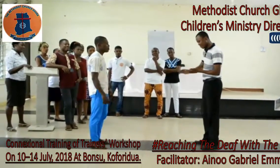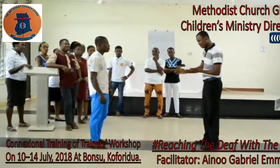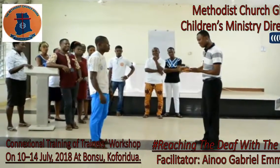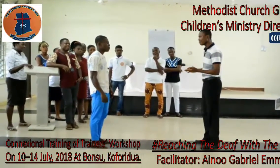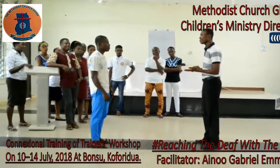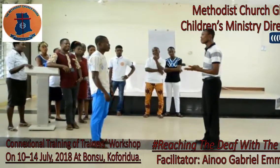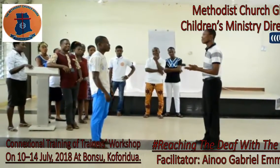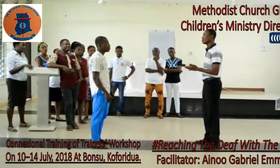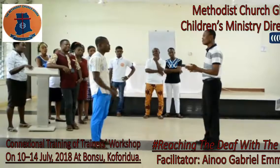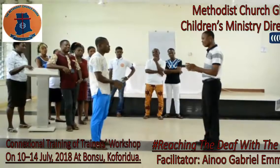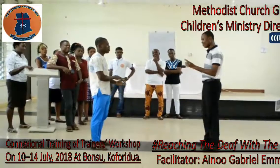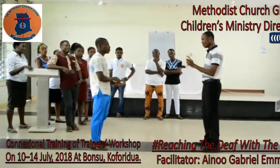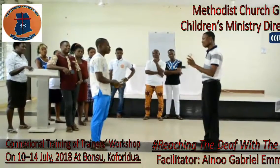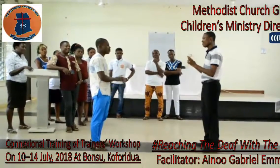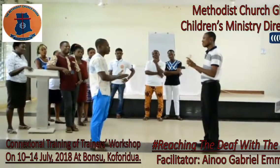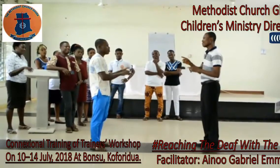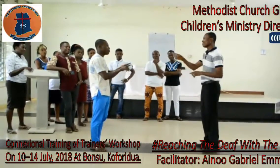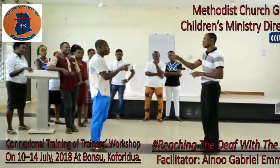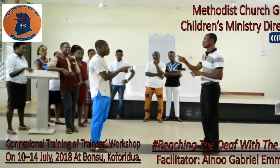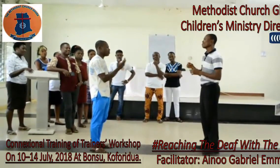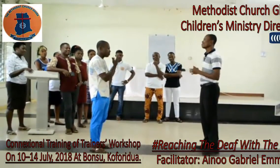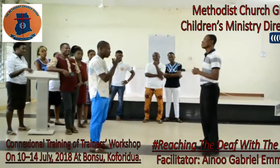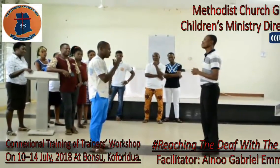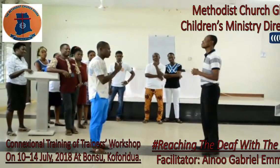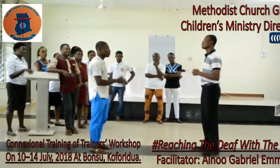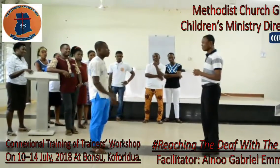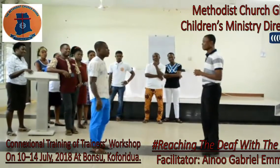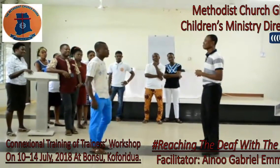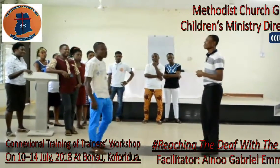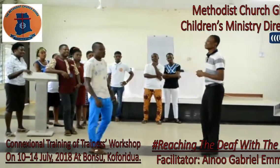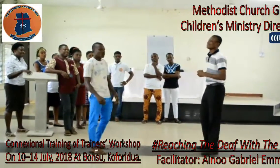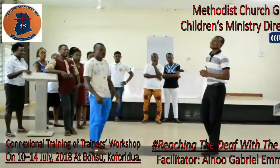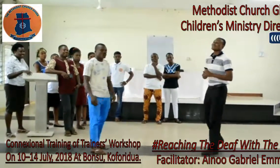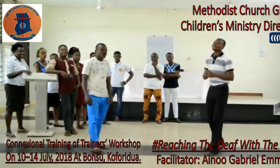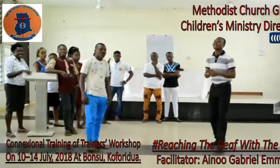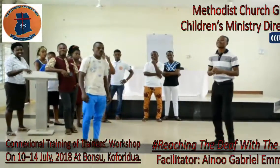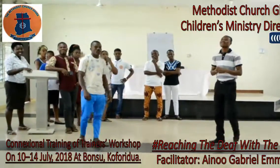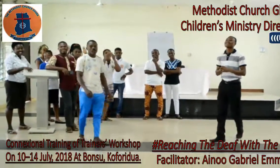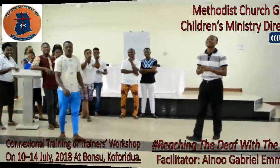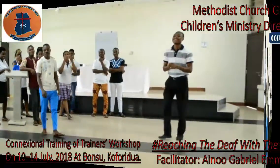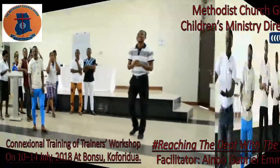All right, thank you.